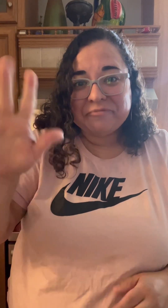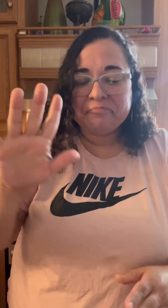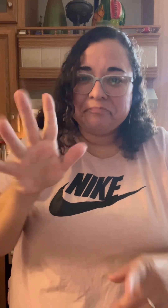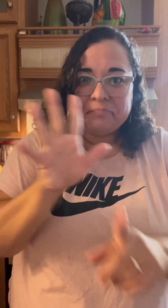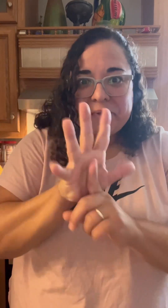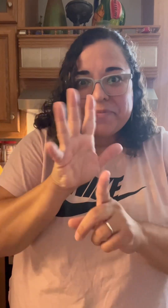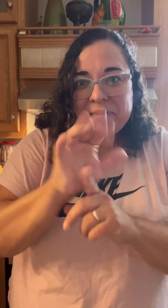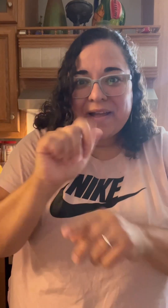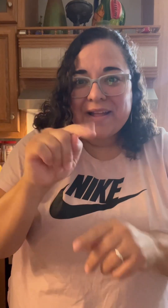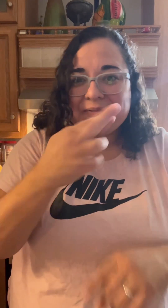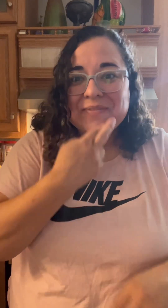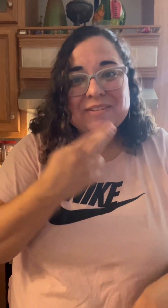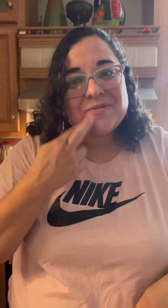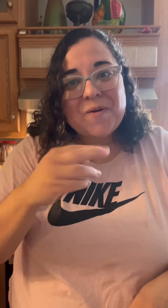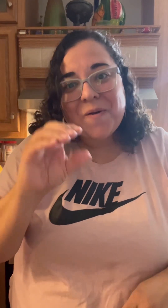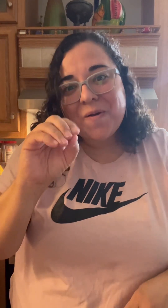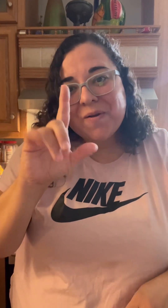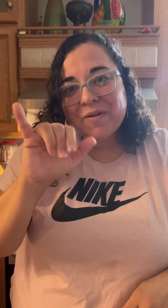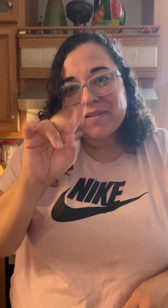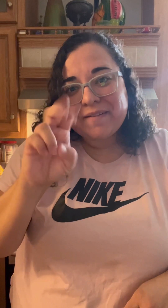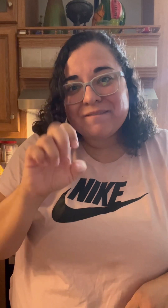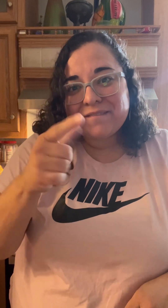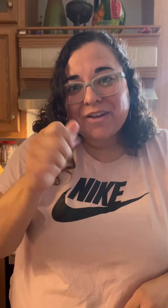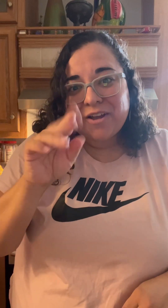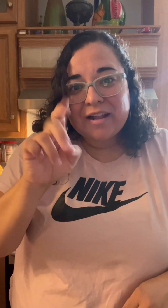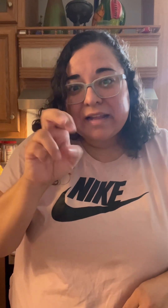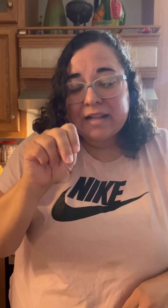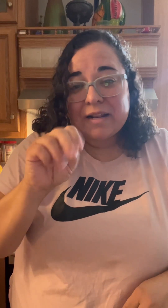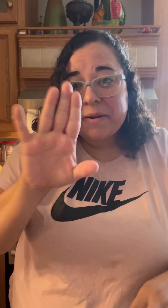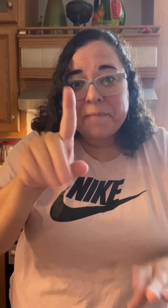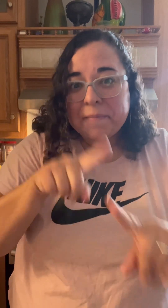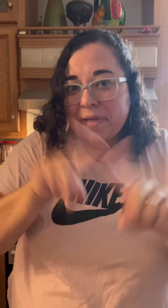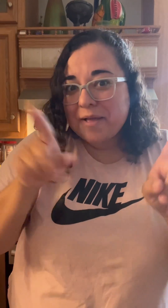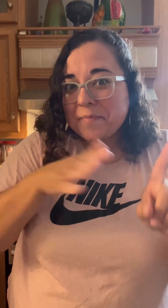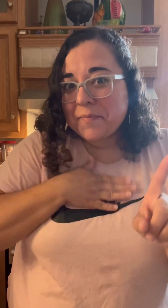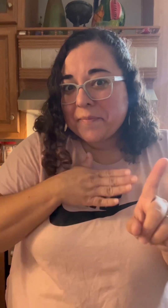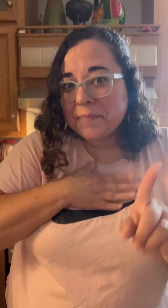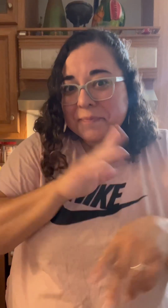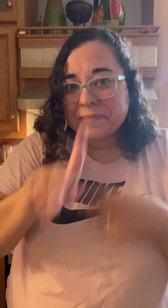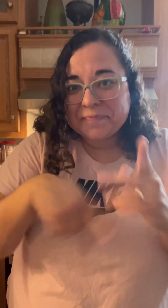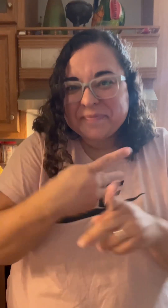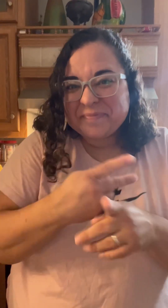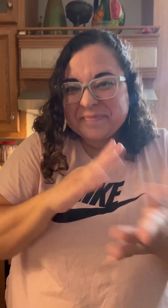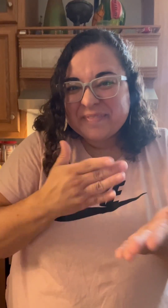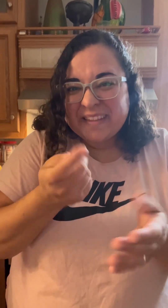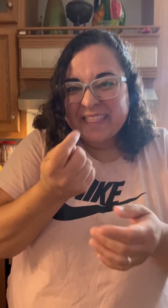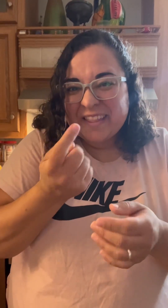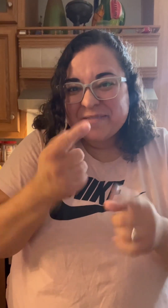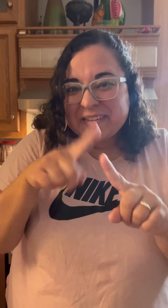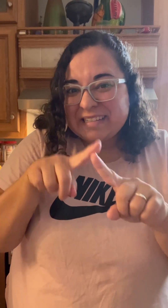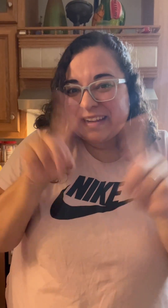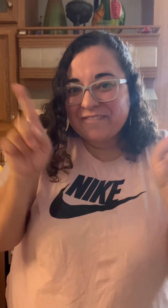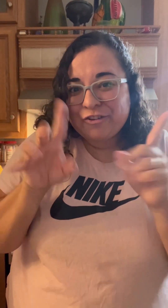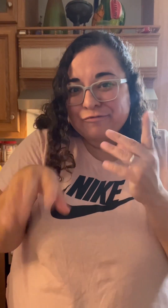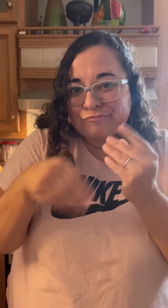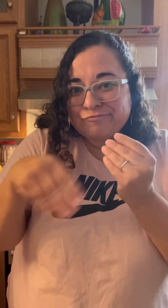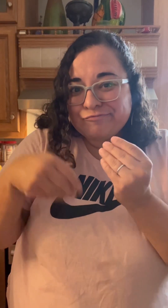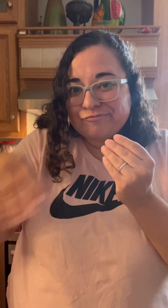toscana, and it's a really popular soup at Olive Garden, but this is done with a little bit of a